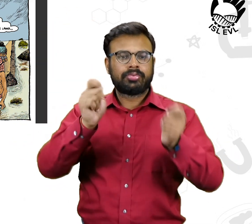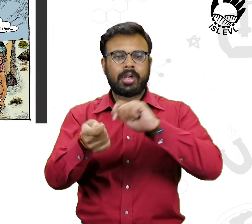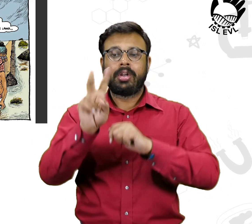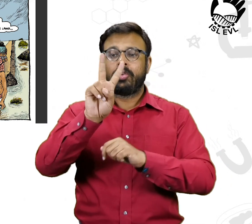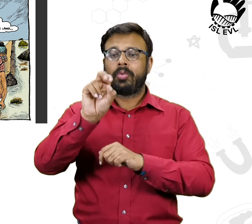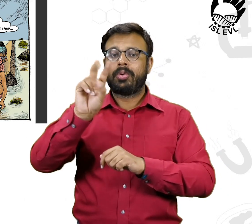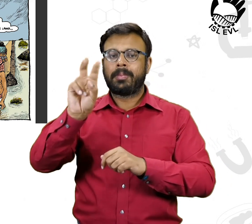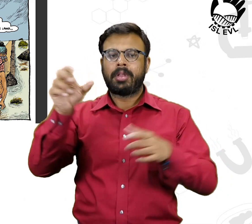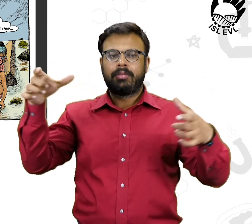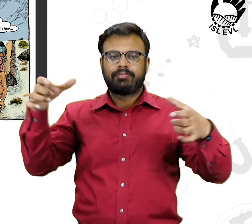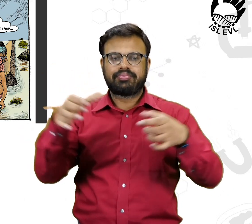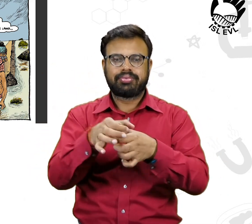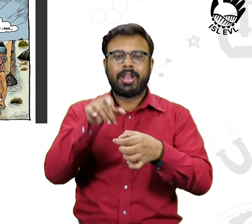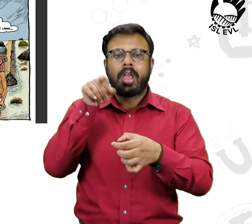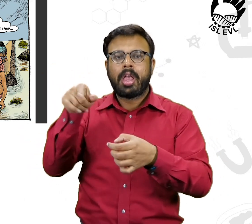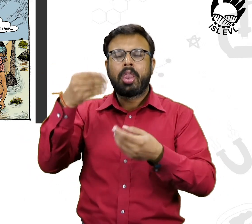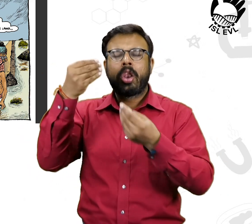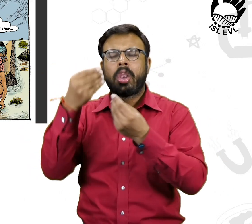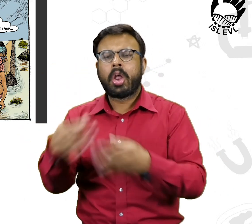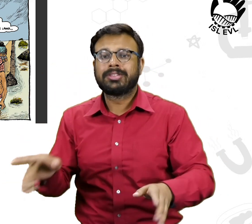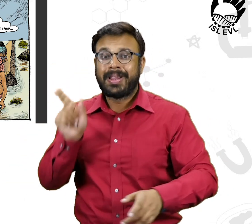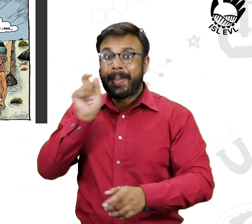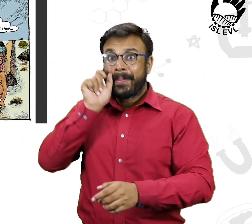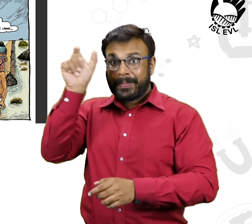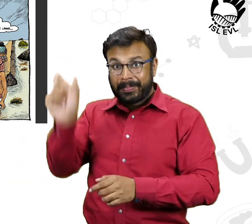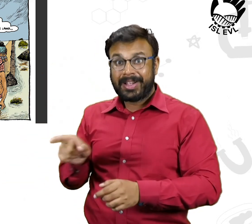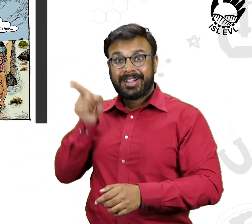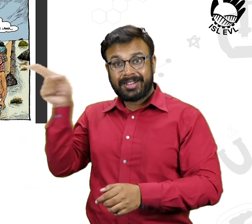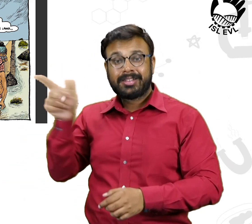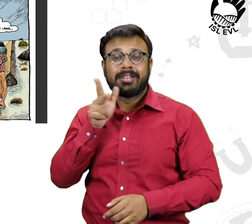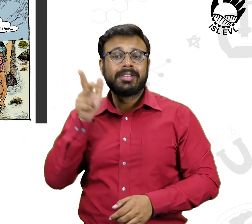being impacted heavily by the climate crisis.